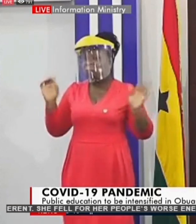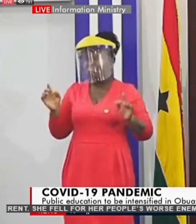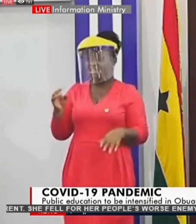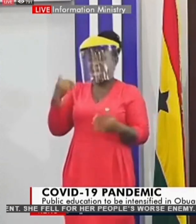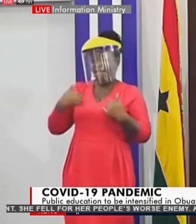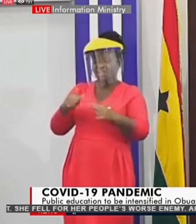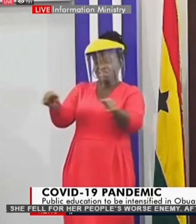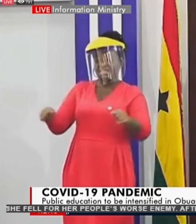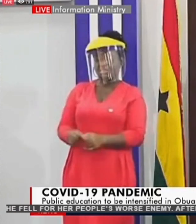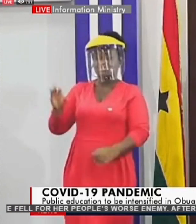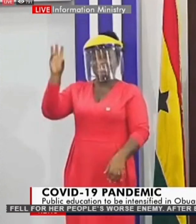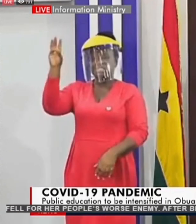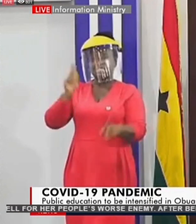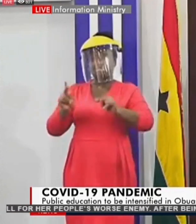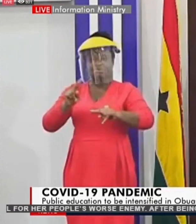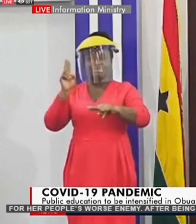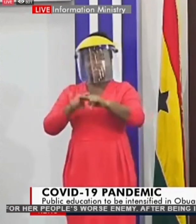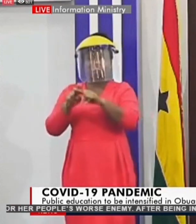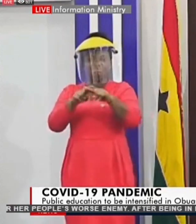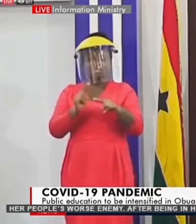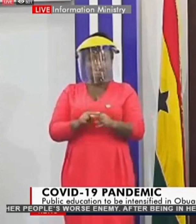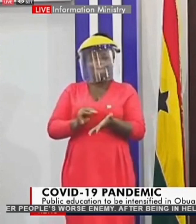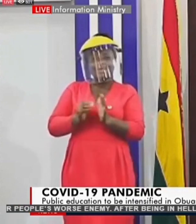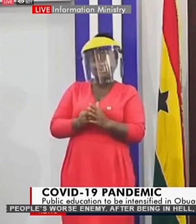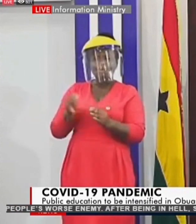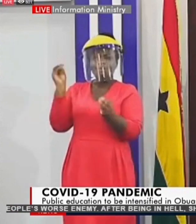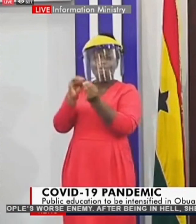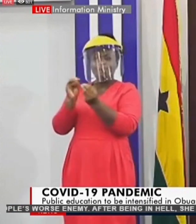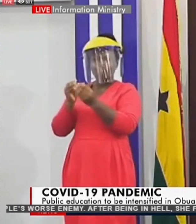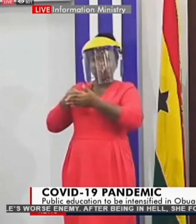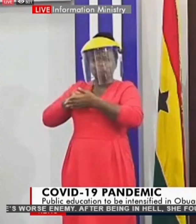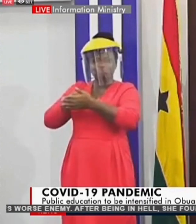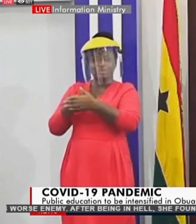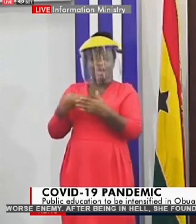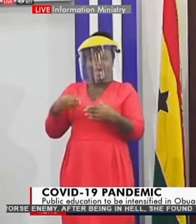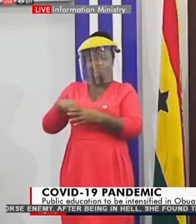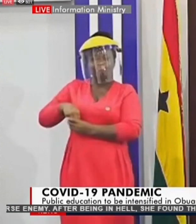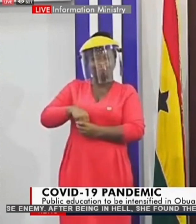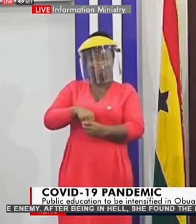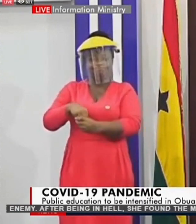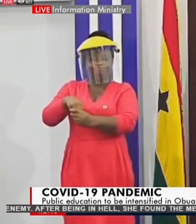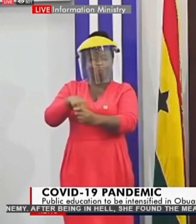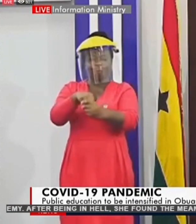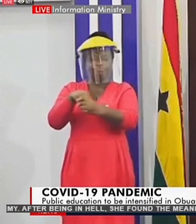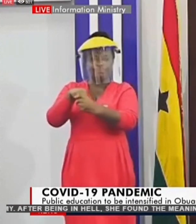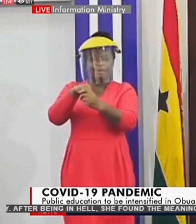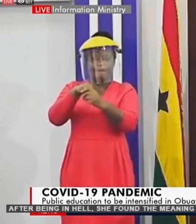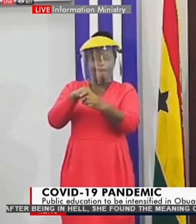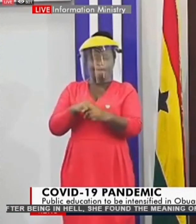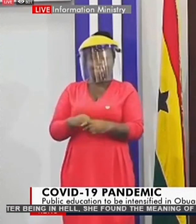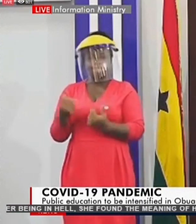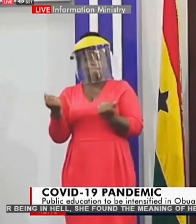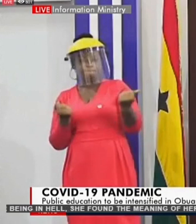people sit on. So it tells you that there's so much closeness. They also have a bus that carries them